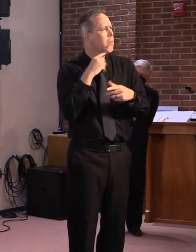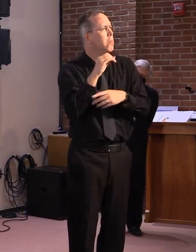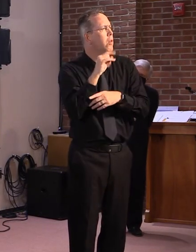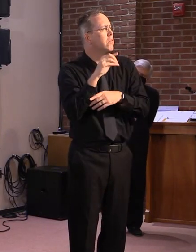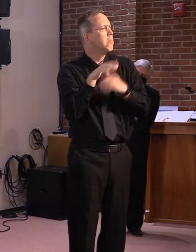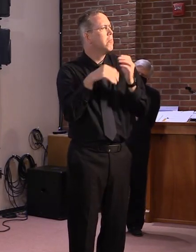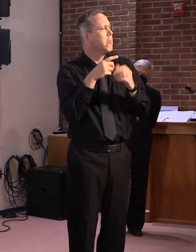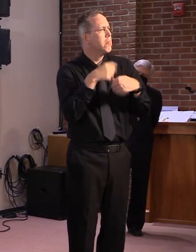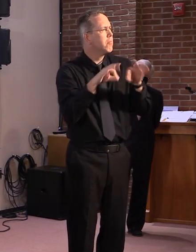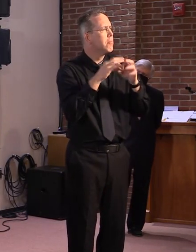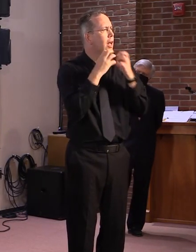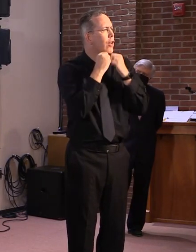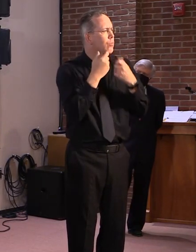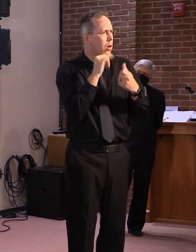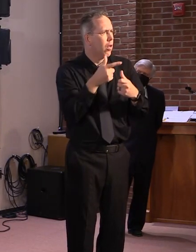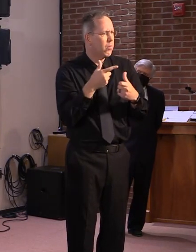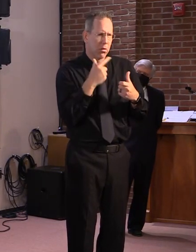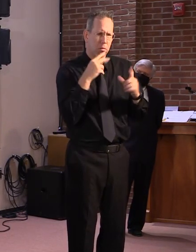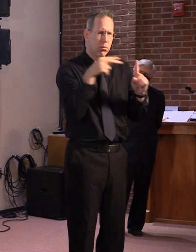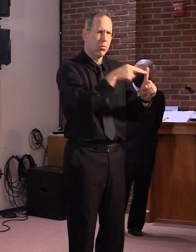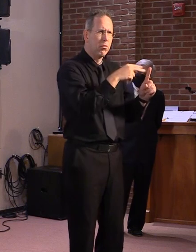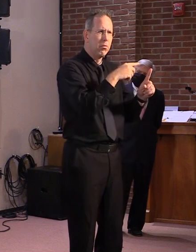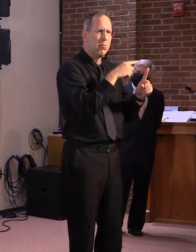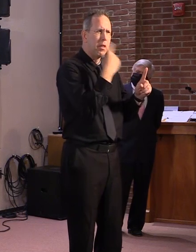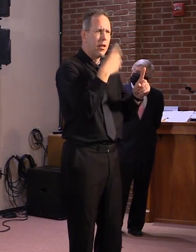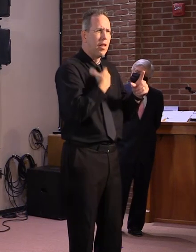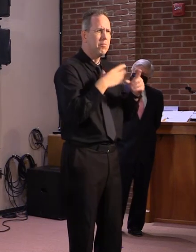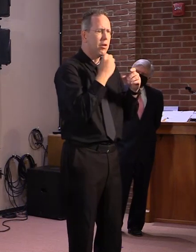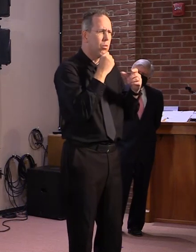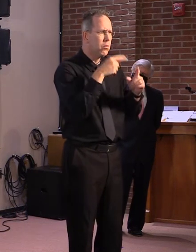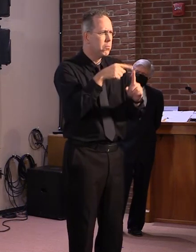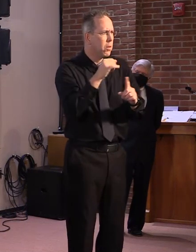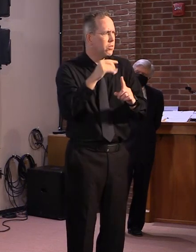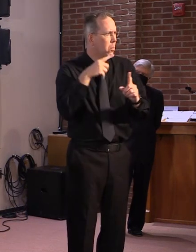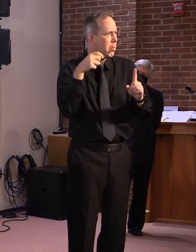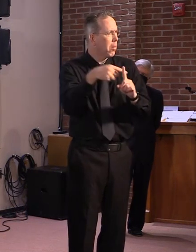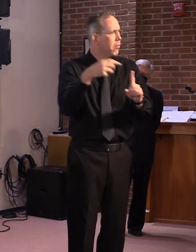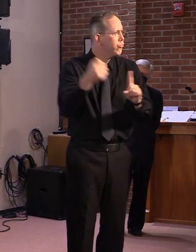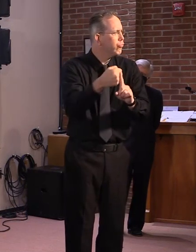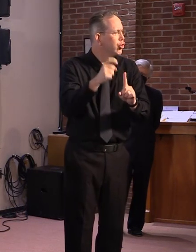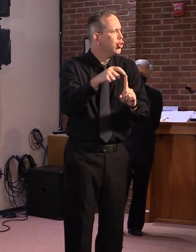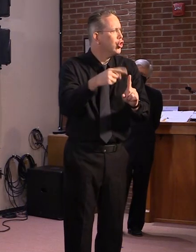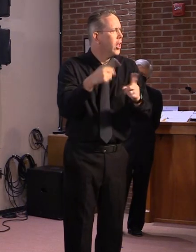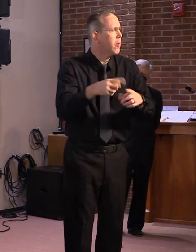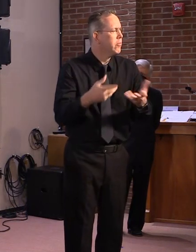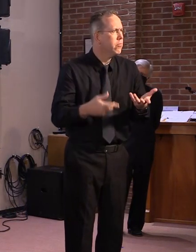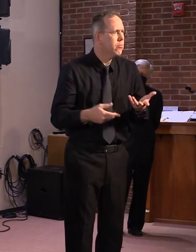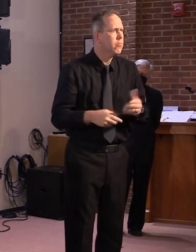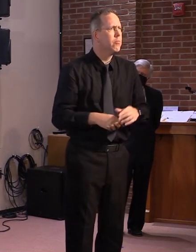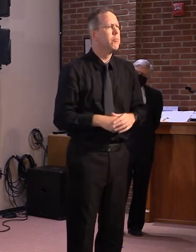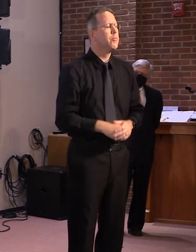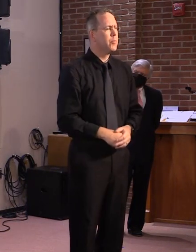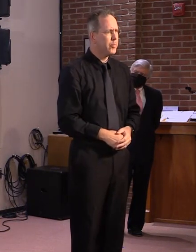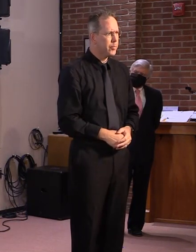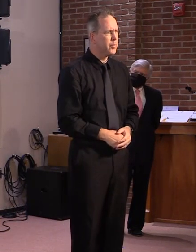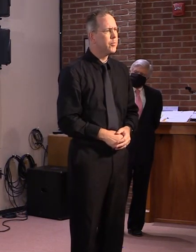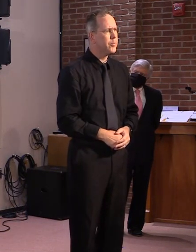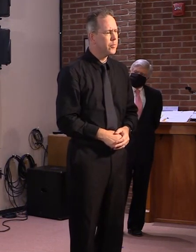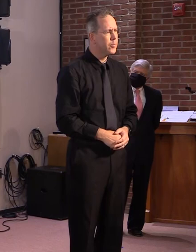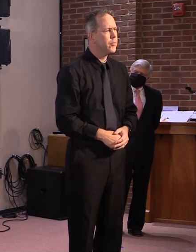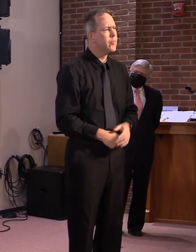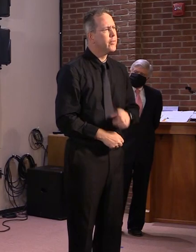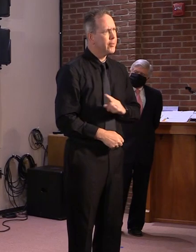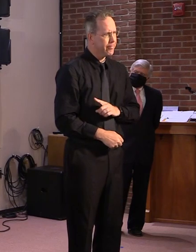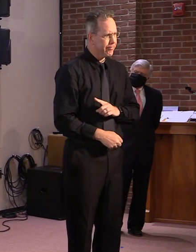attacked not too long ago, a lot of graffiti, anti-Semitic overtones in some